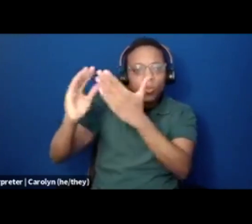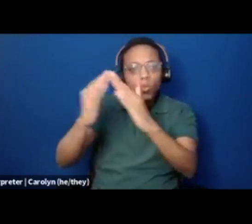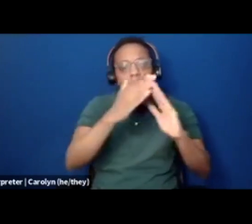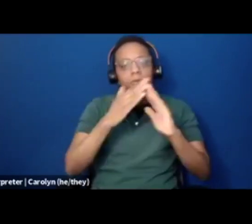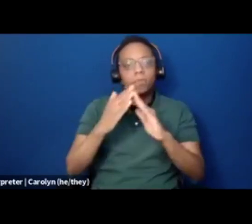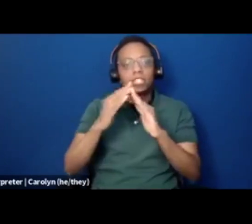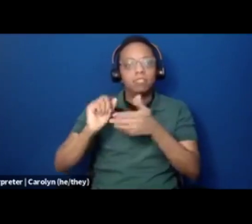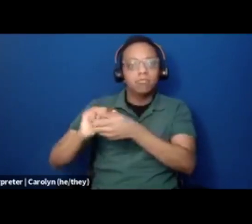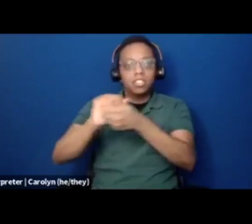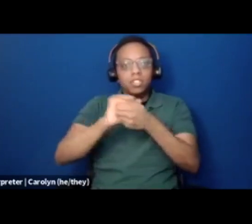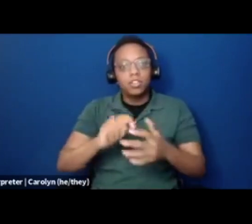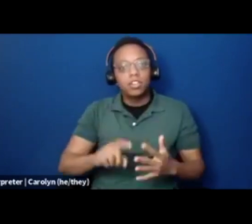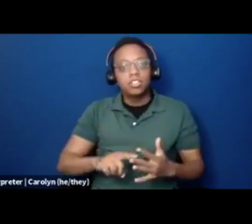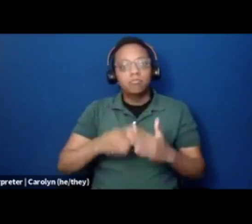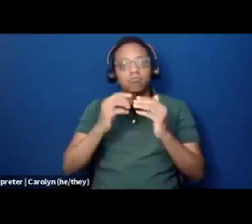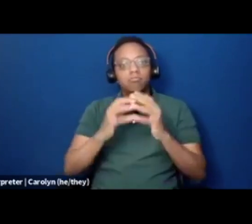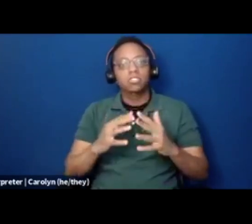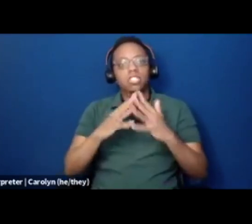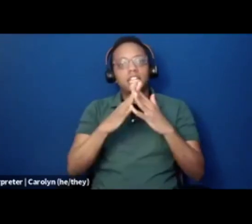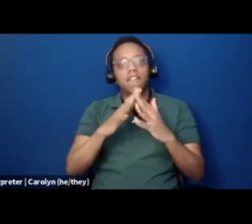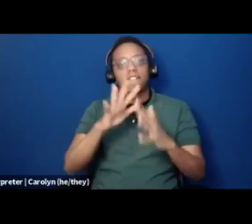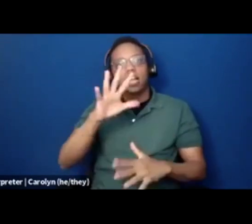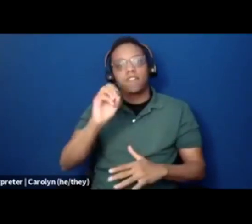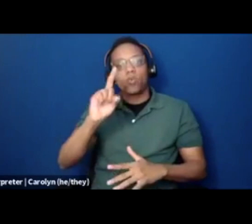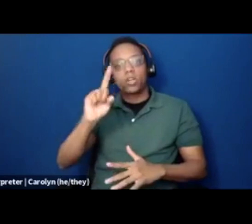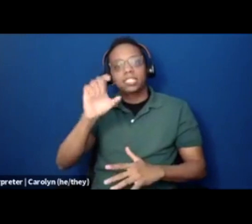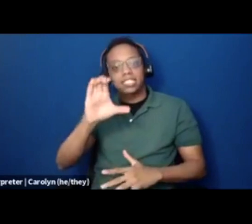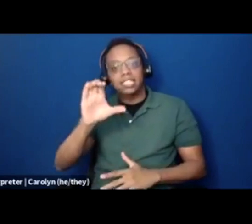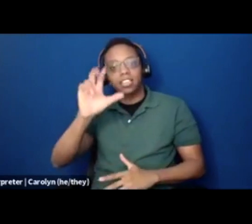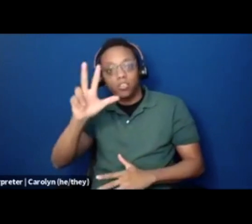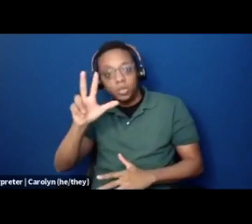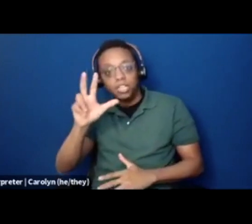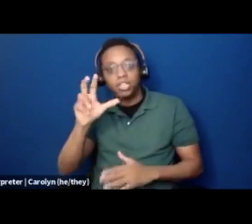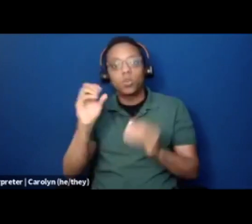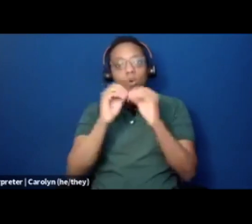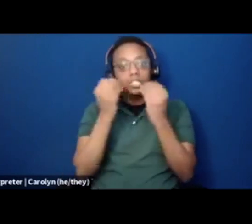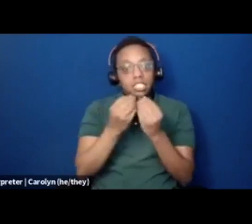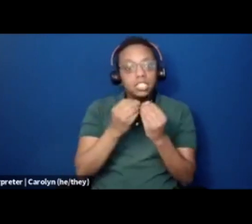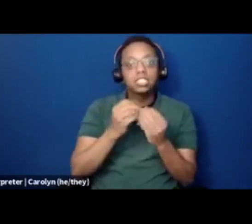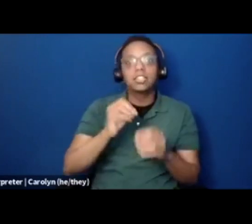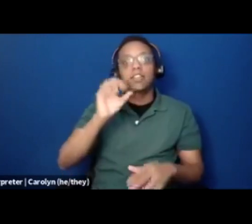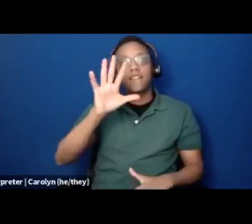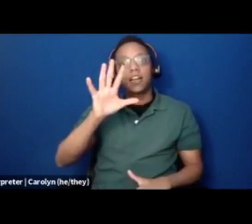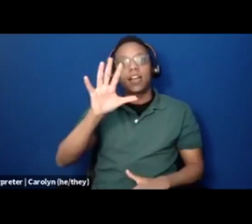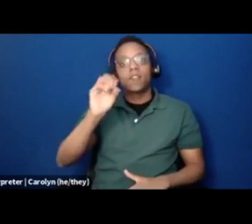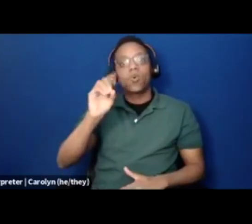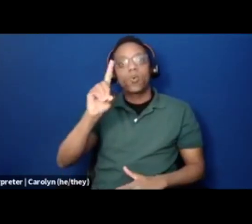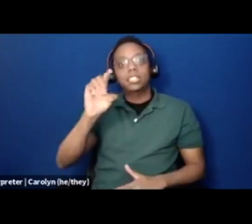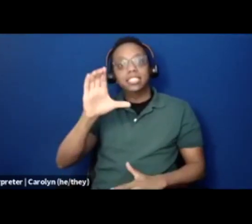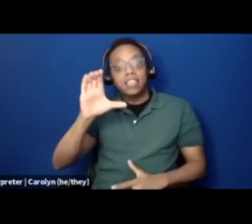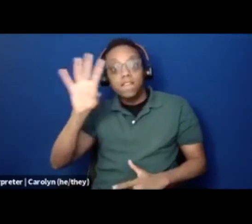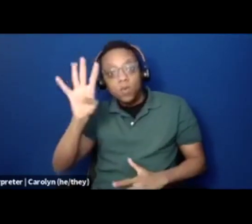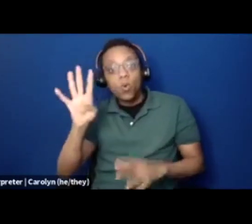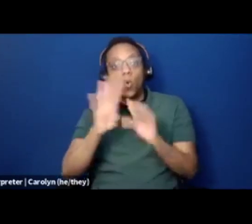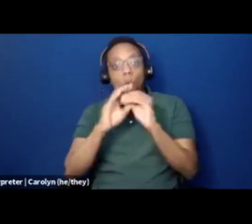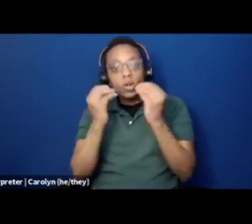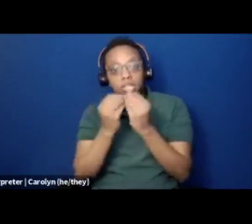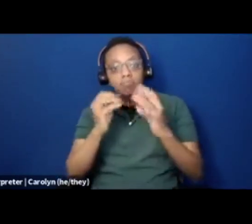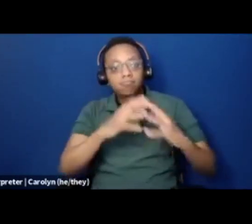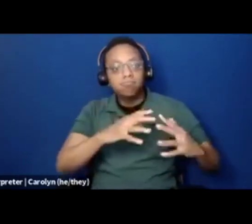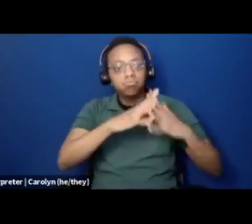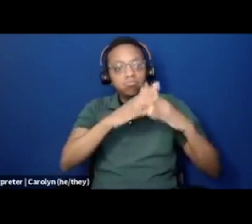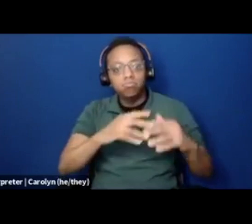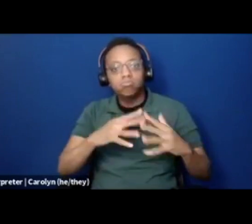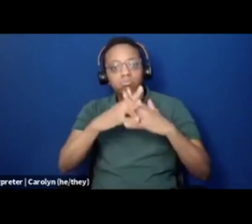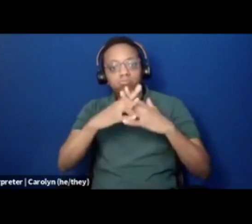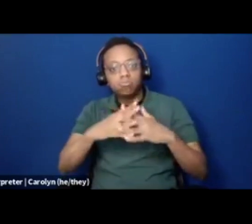501c3 organizations, 501c4 organizations, for-profit organizations, and coming together to create